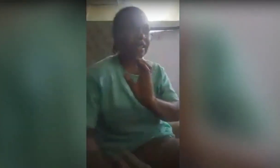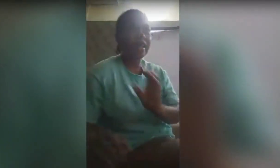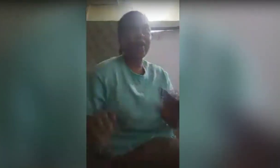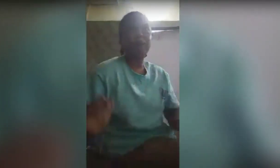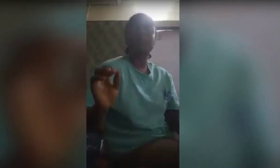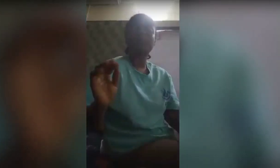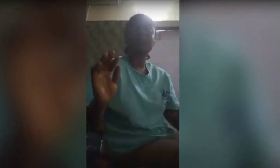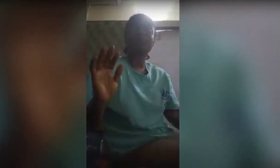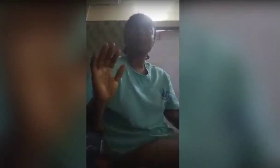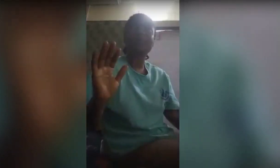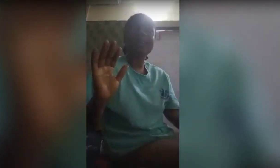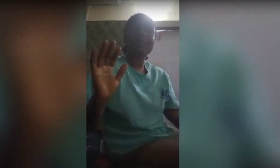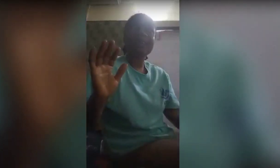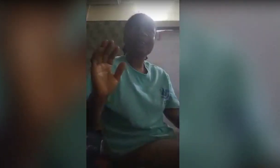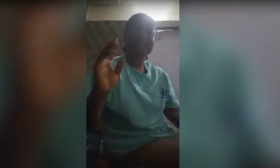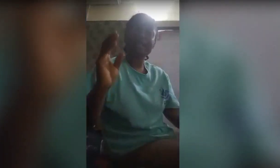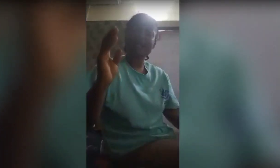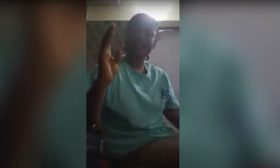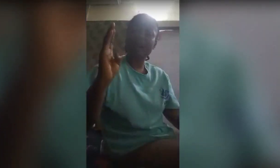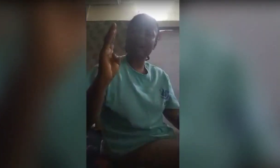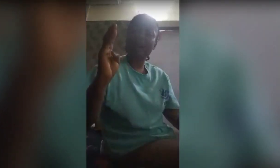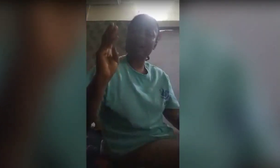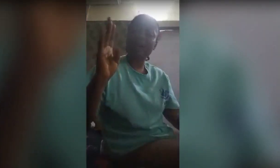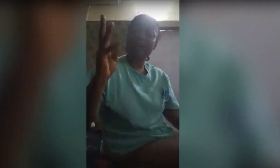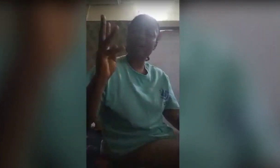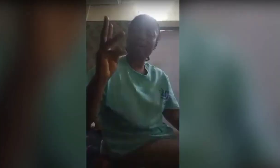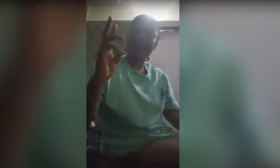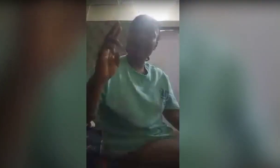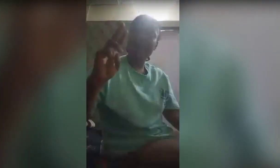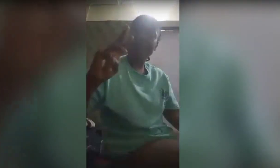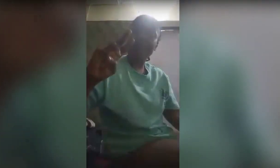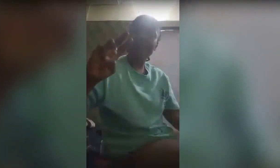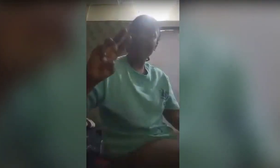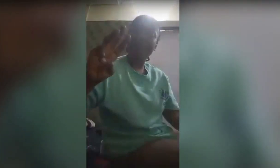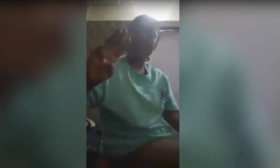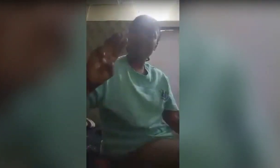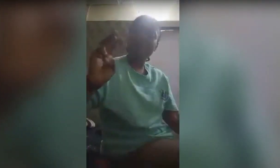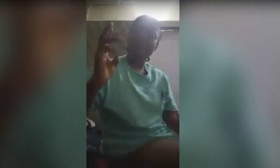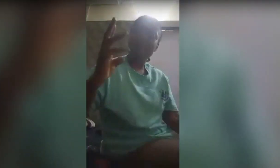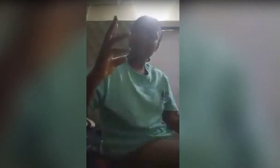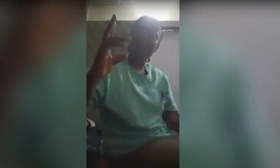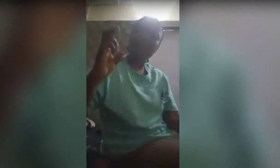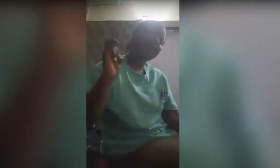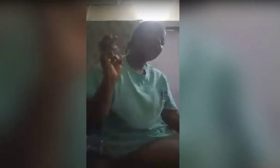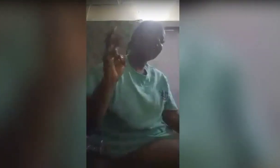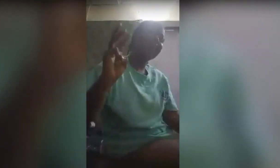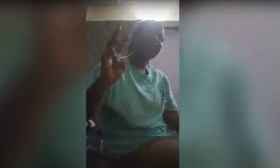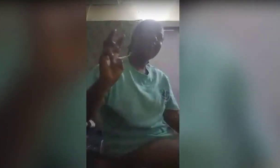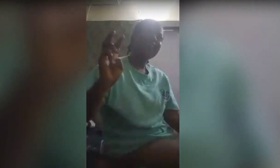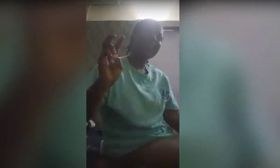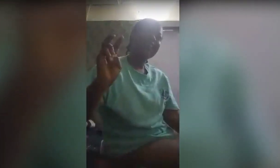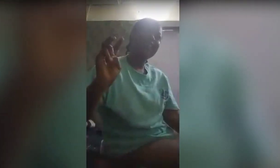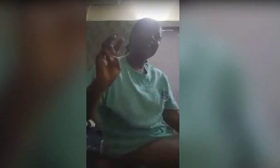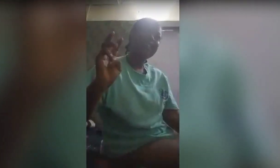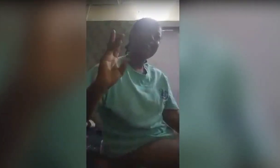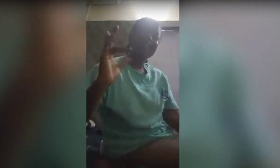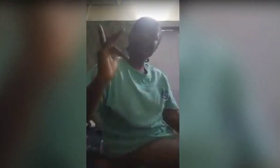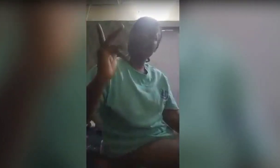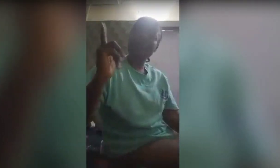This is oh wait. This is wait. This I'm is waiting. D. This